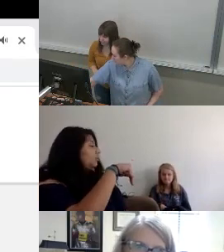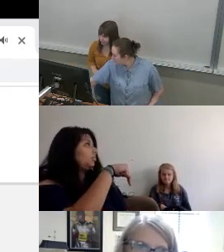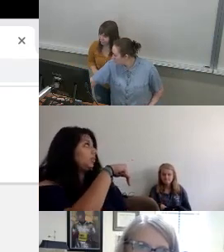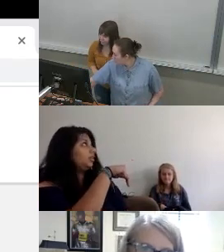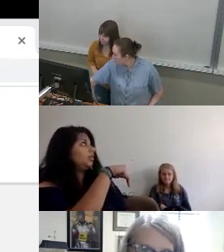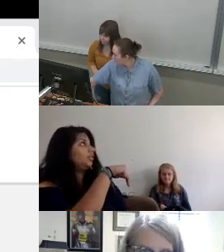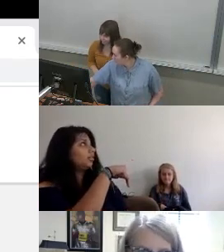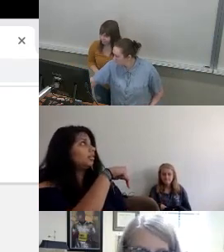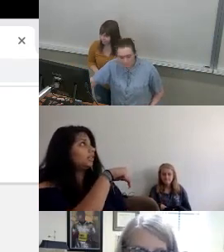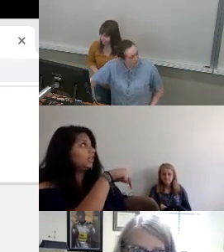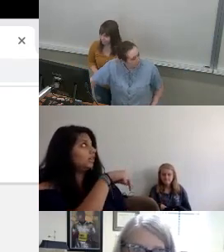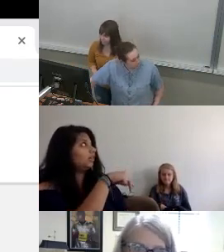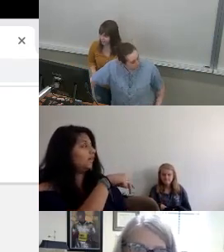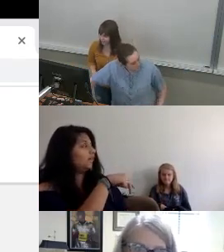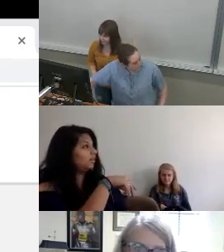She's welcome to join Kahoot.